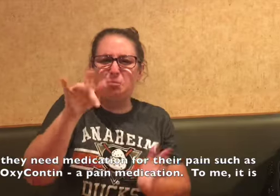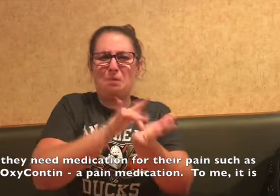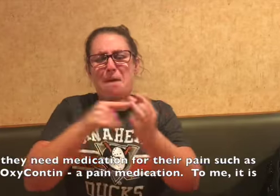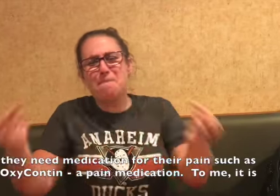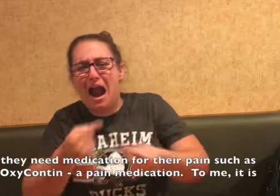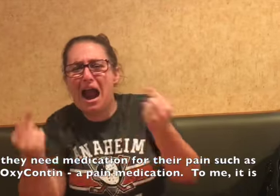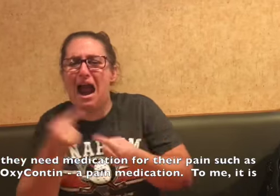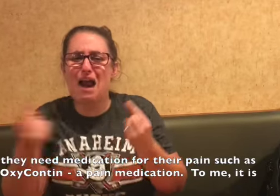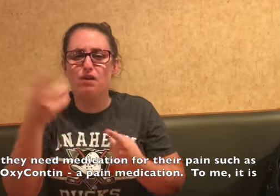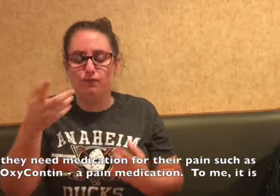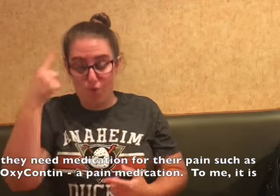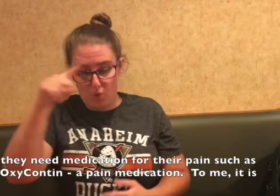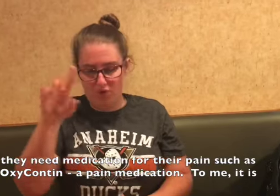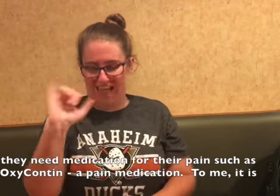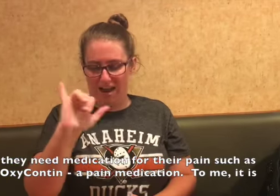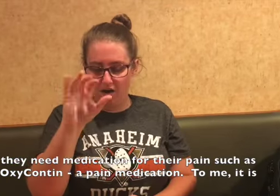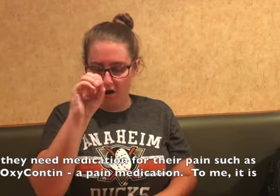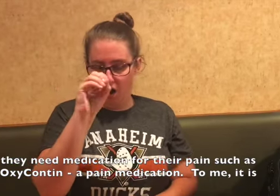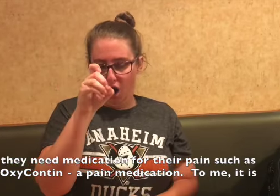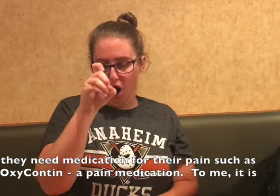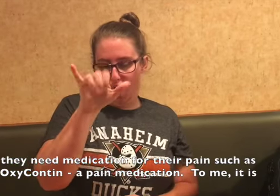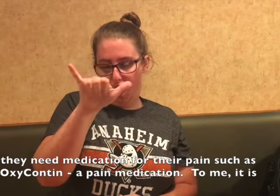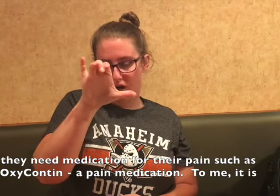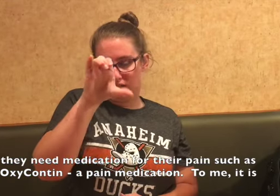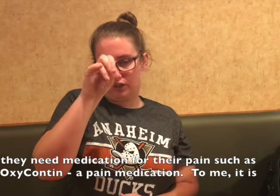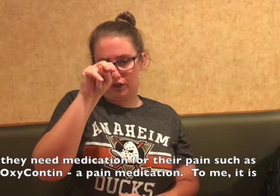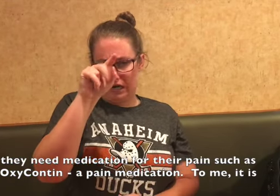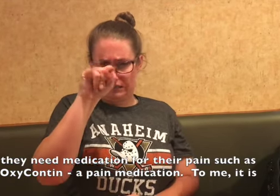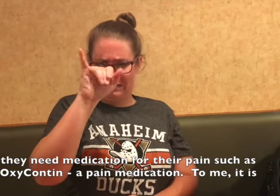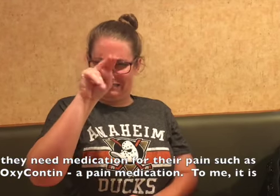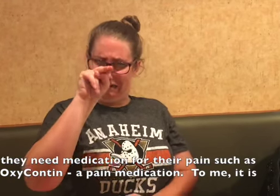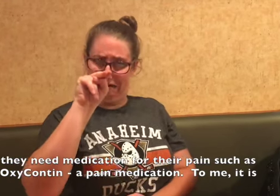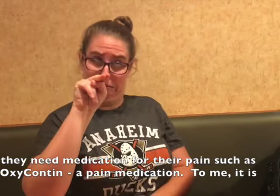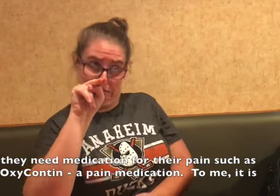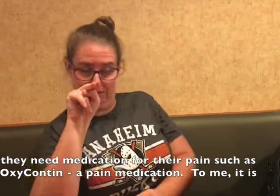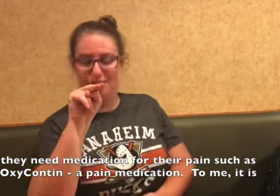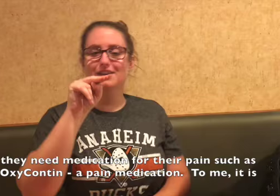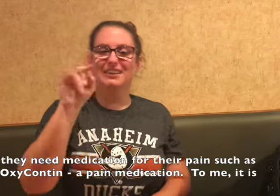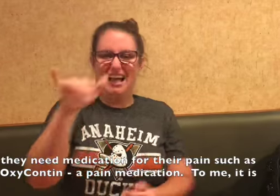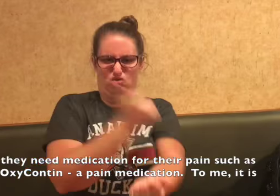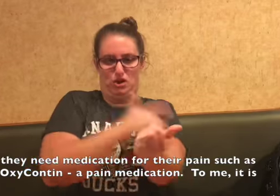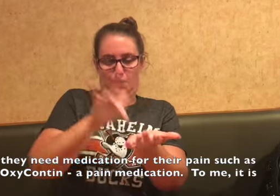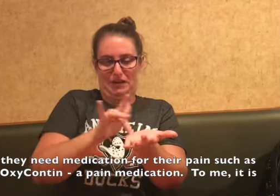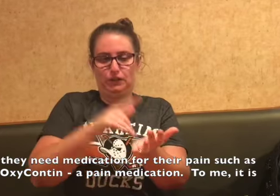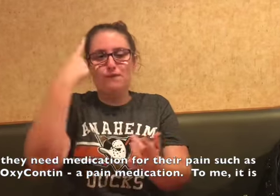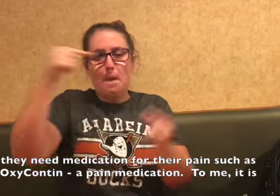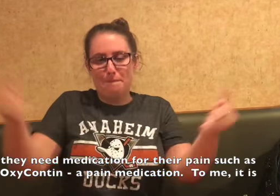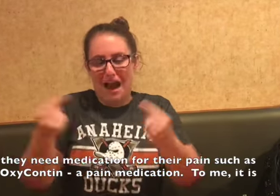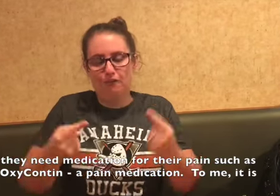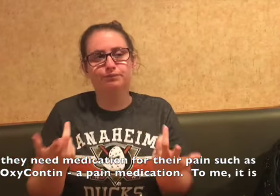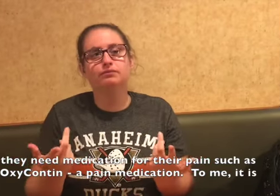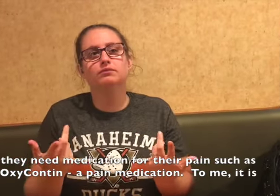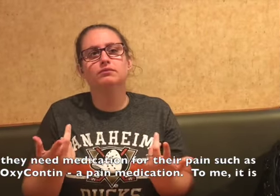they need the medication for their pain, such as Oxycontin. It's a pain medication. To me,